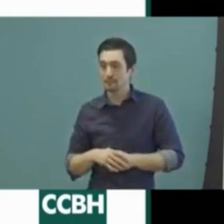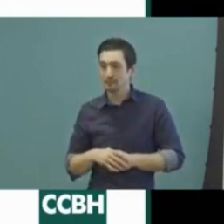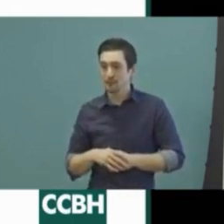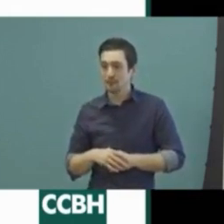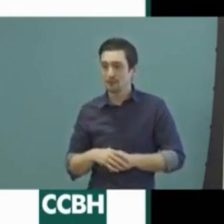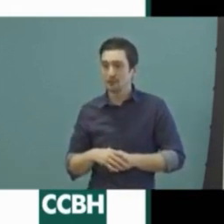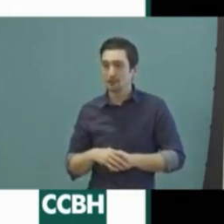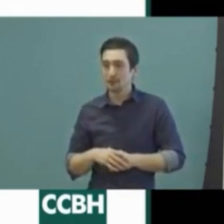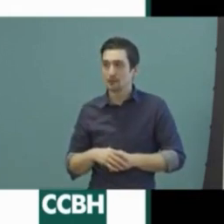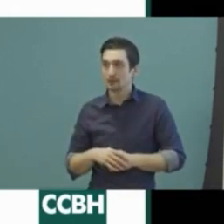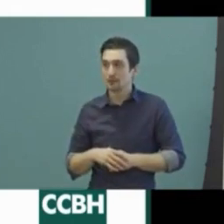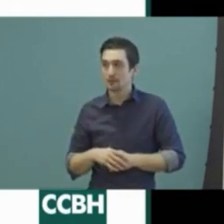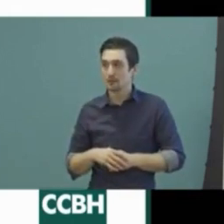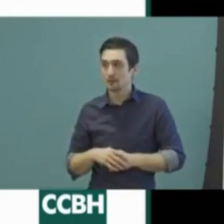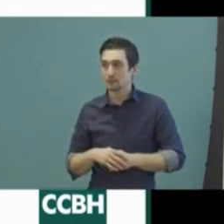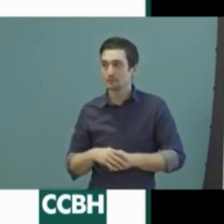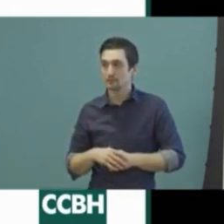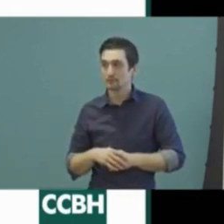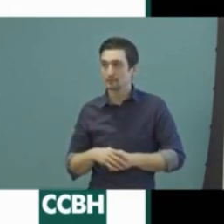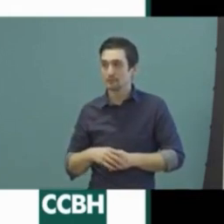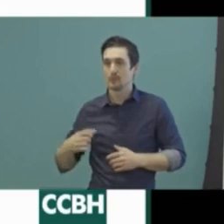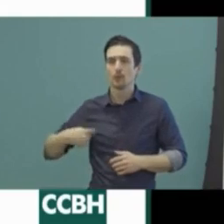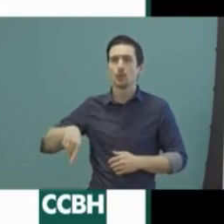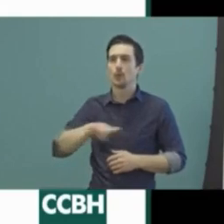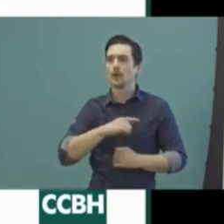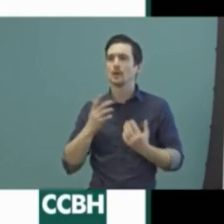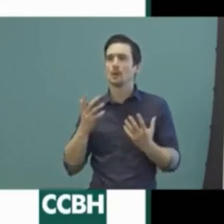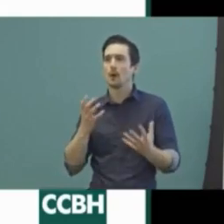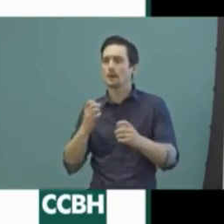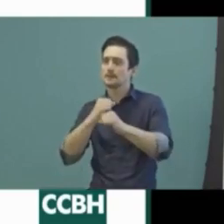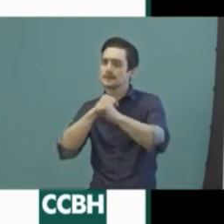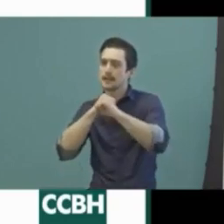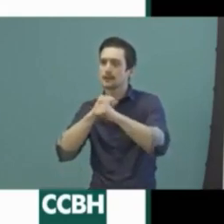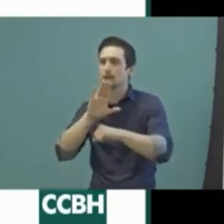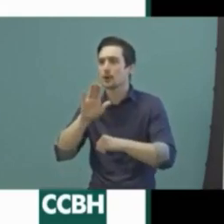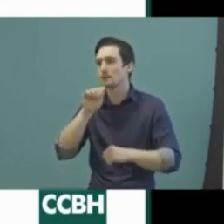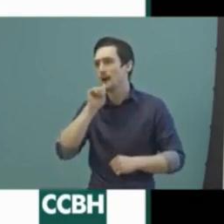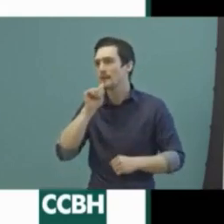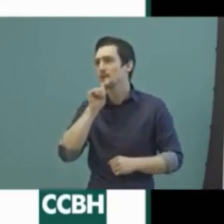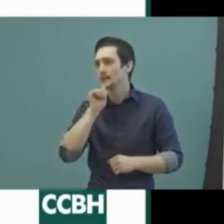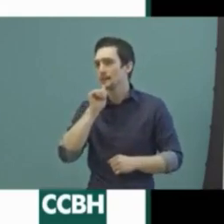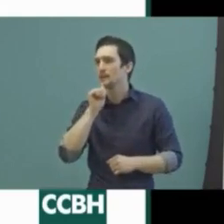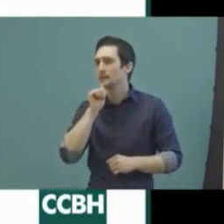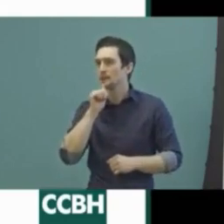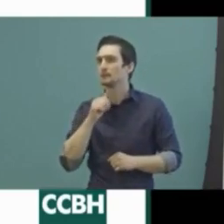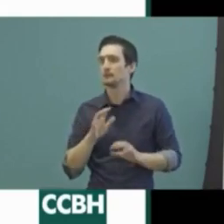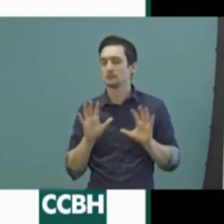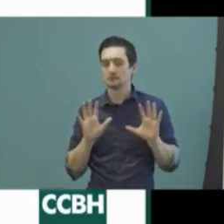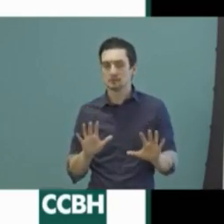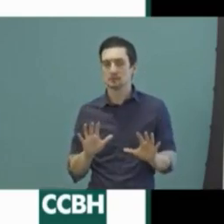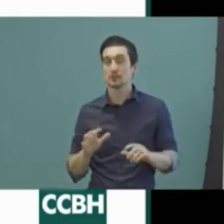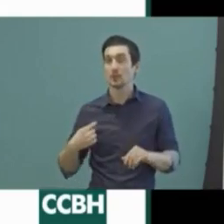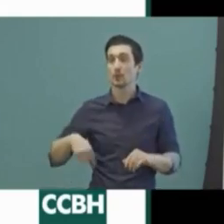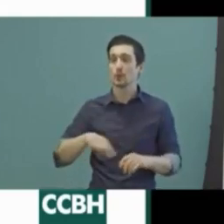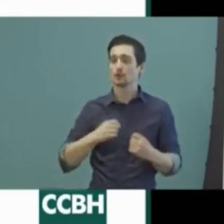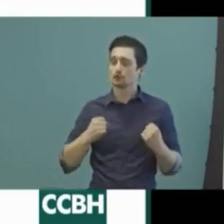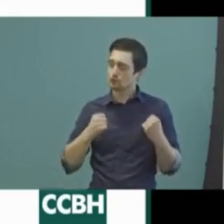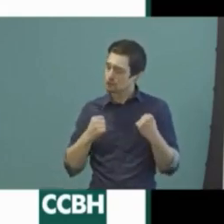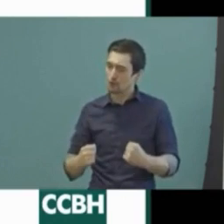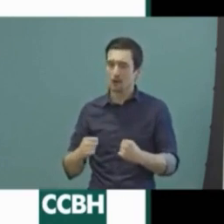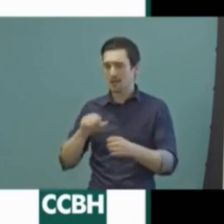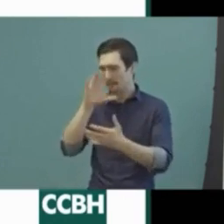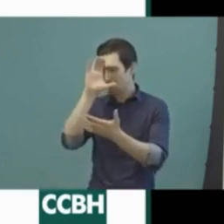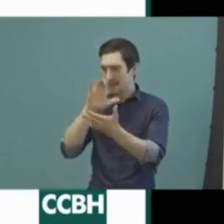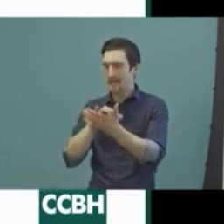has the same idea about protecting your personal information. We strongly believe in